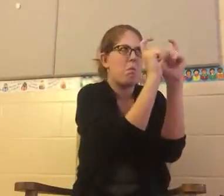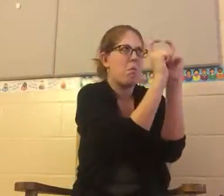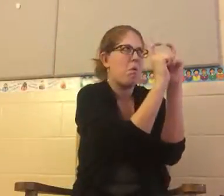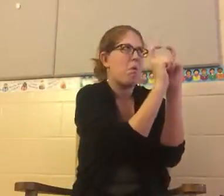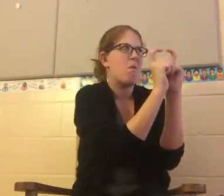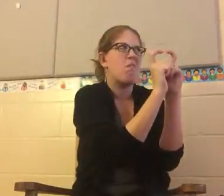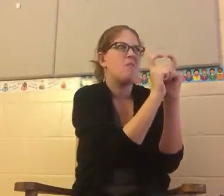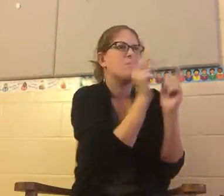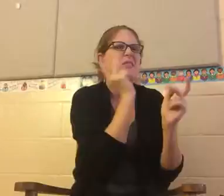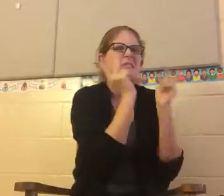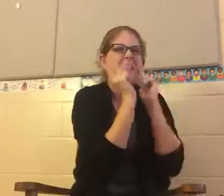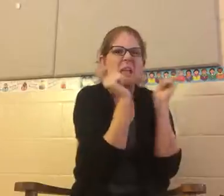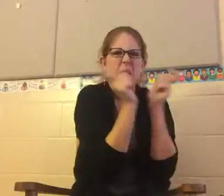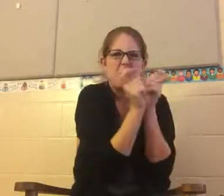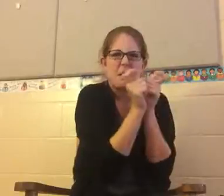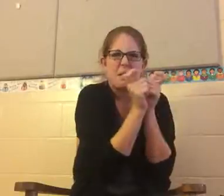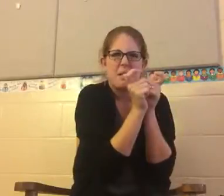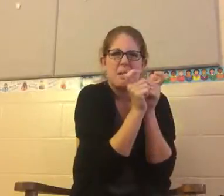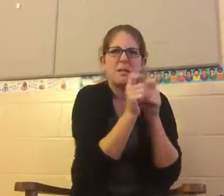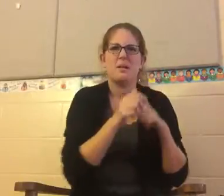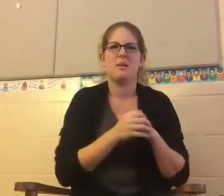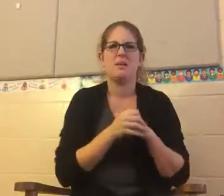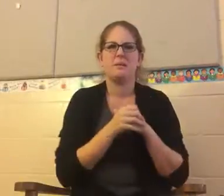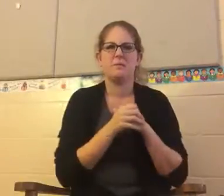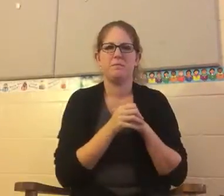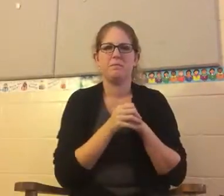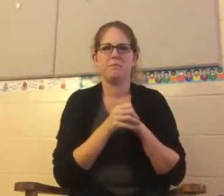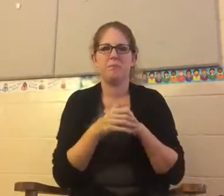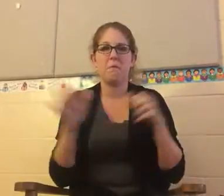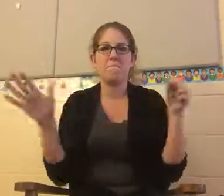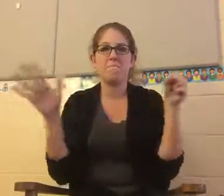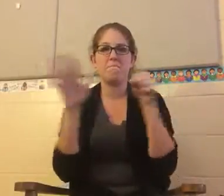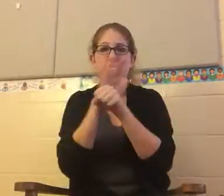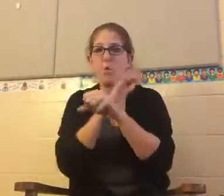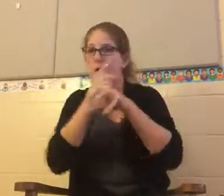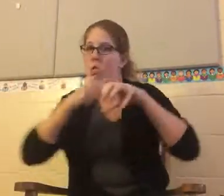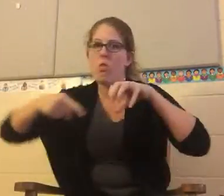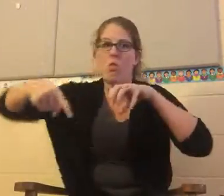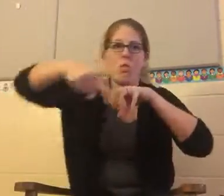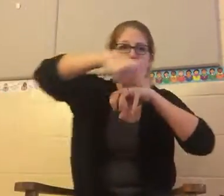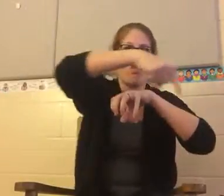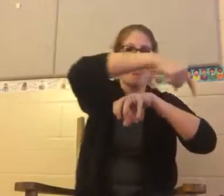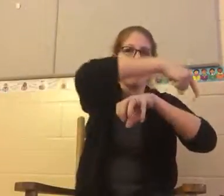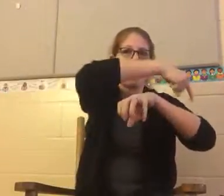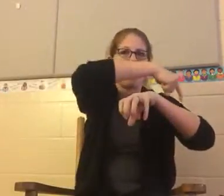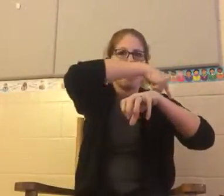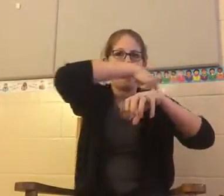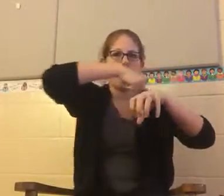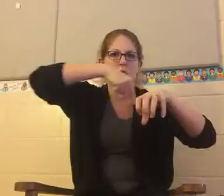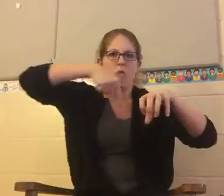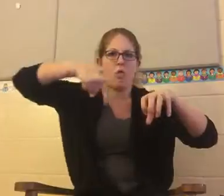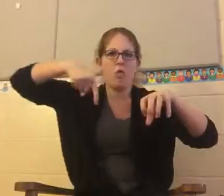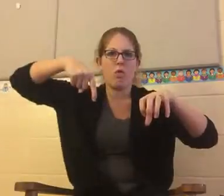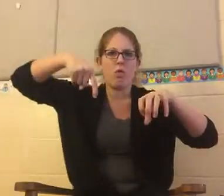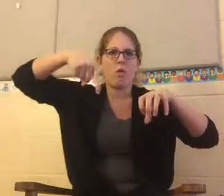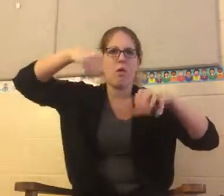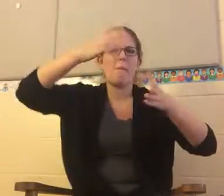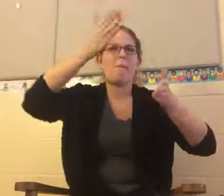Yeah. By the time it completes its cycle, it appears as little more than a shiny sliver of light